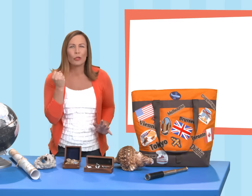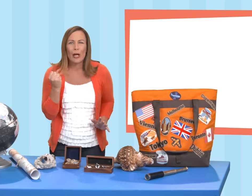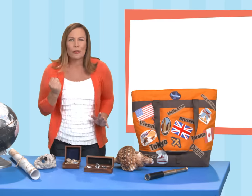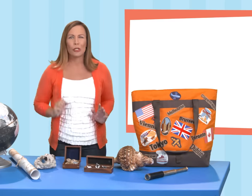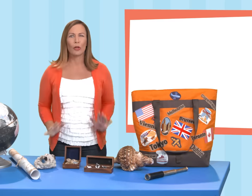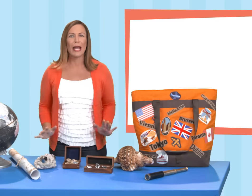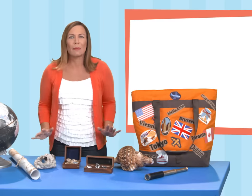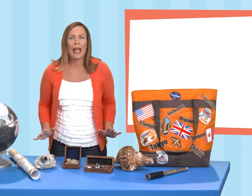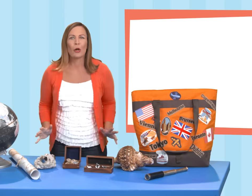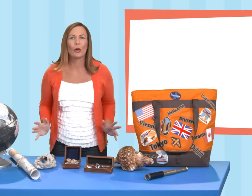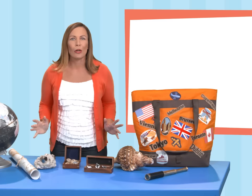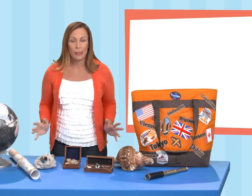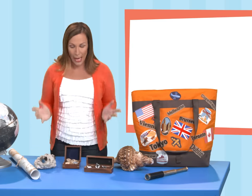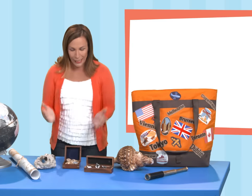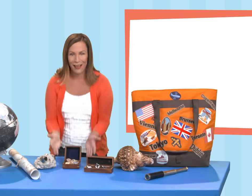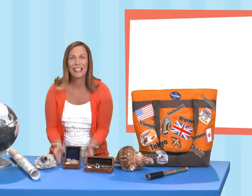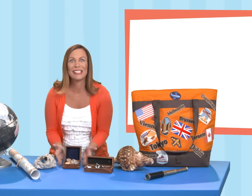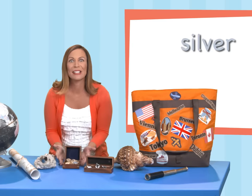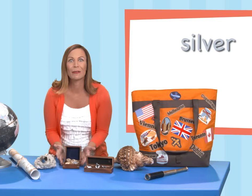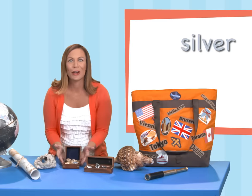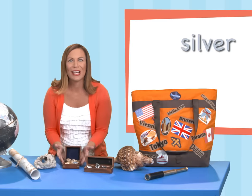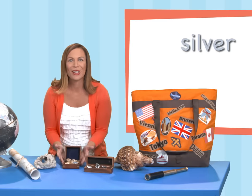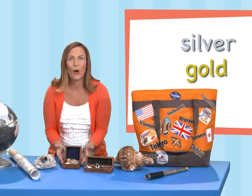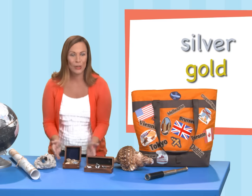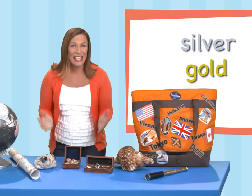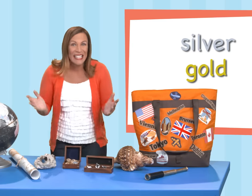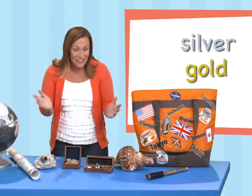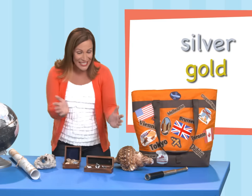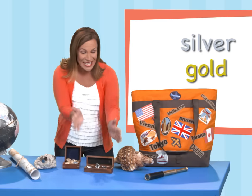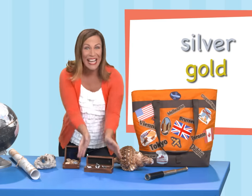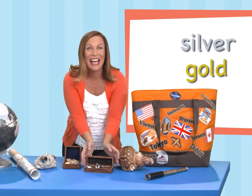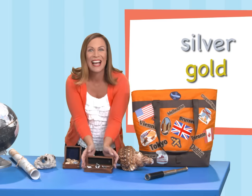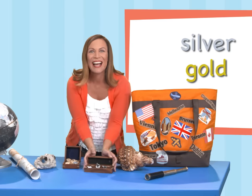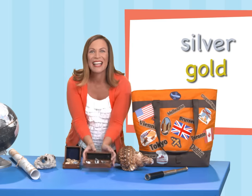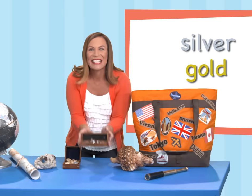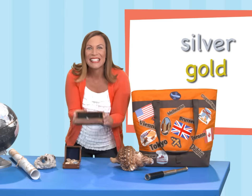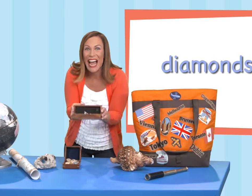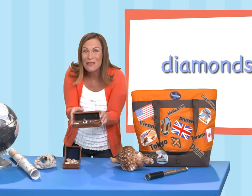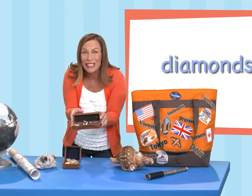treasures created by our Earth Like silver and gold and even diamonds